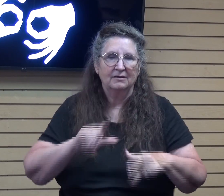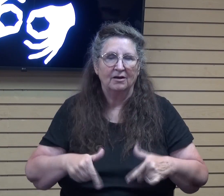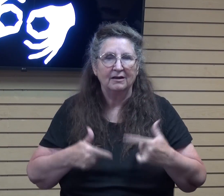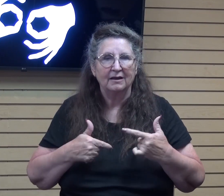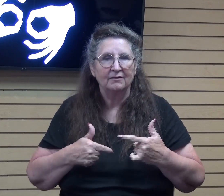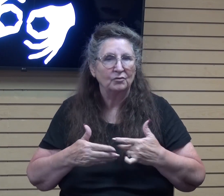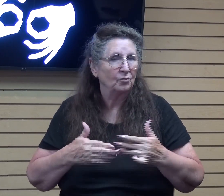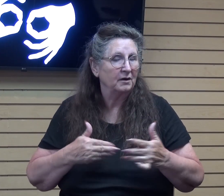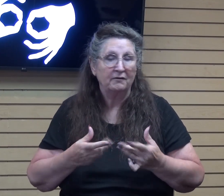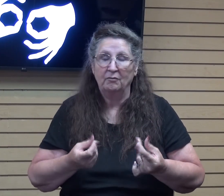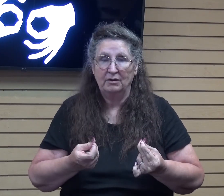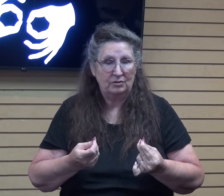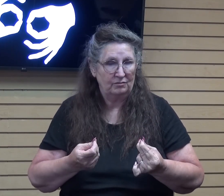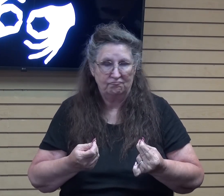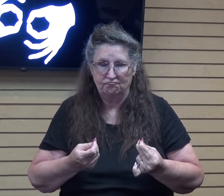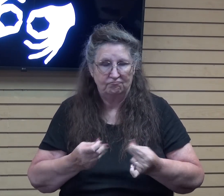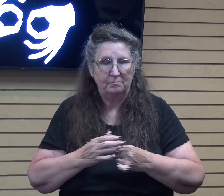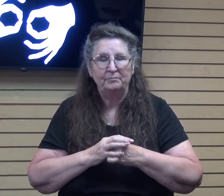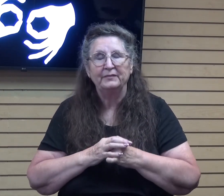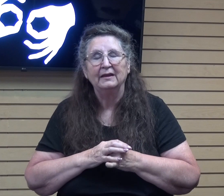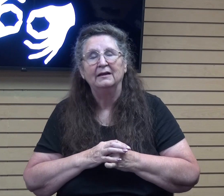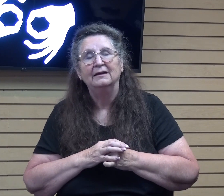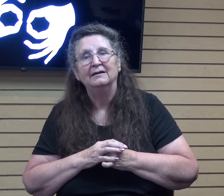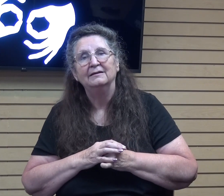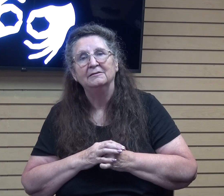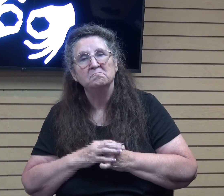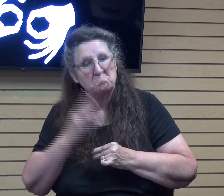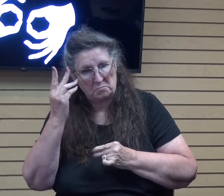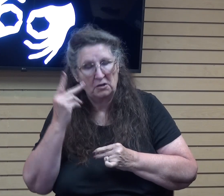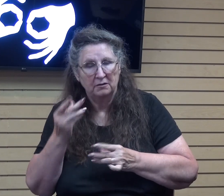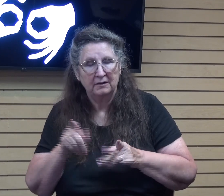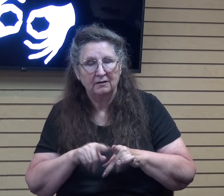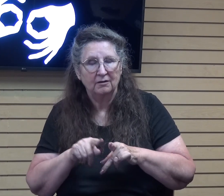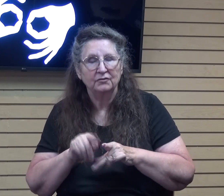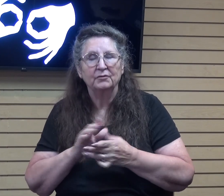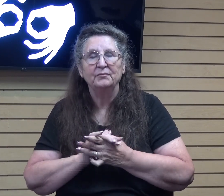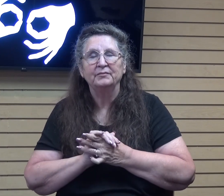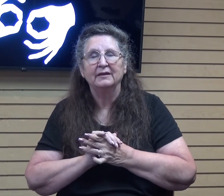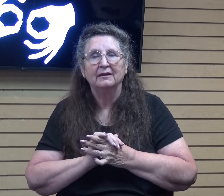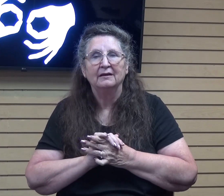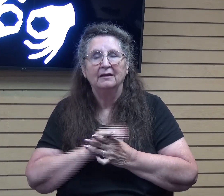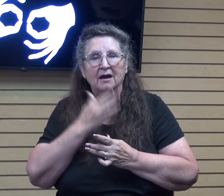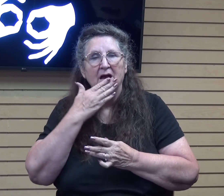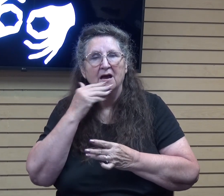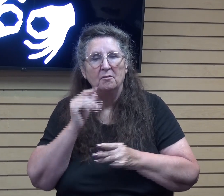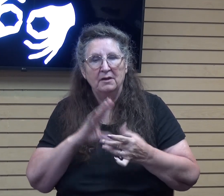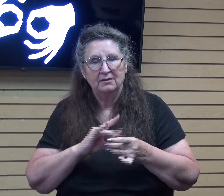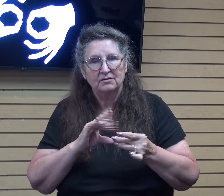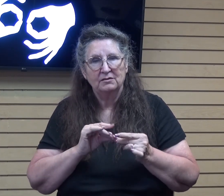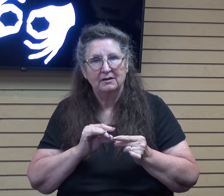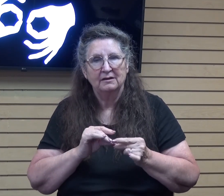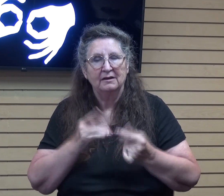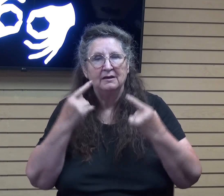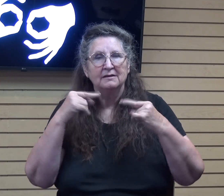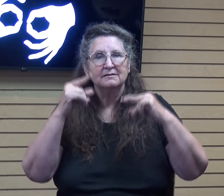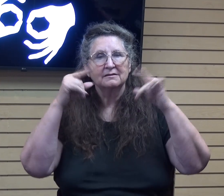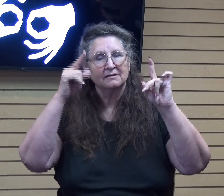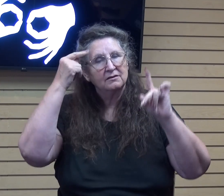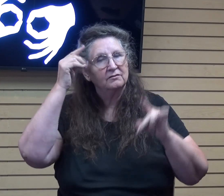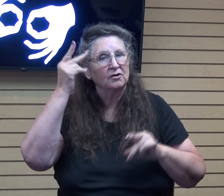whatever we endeavor, even parenting. A better statement is this: success for a parent is a series